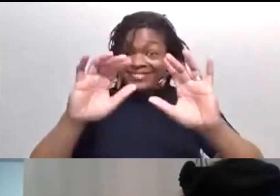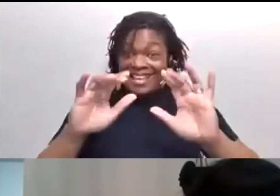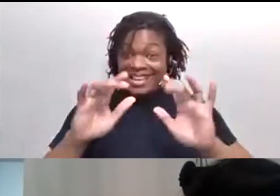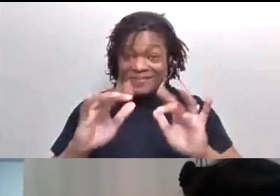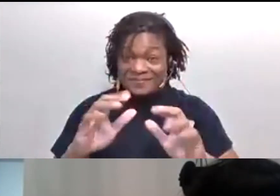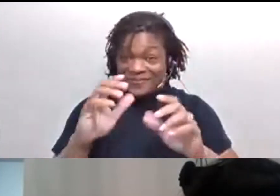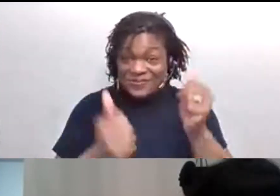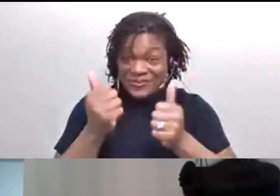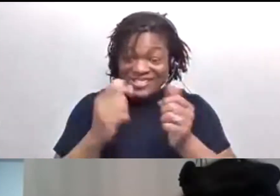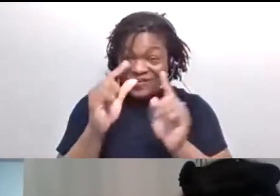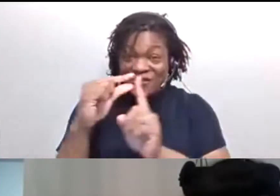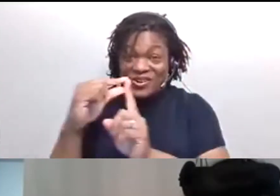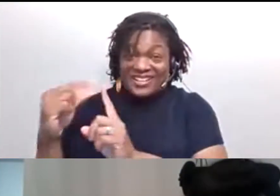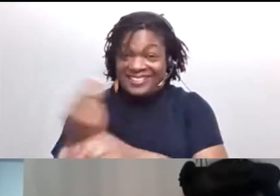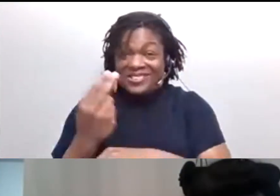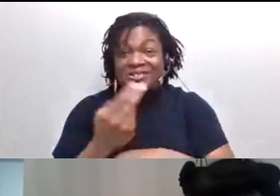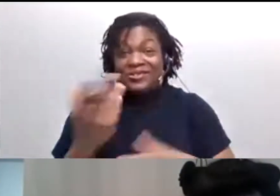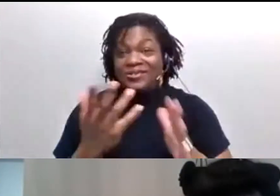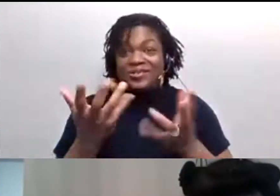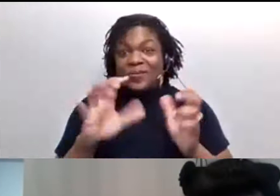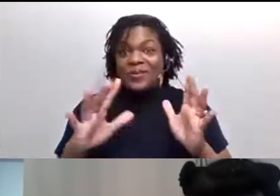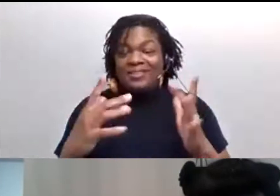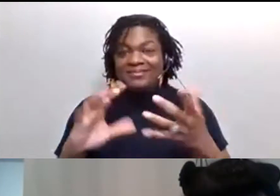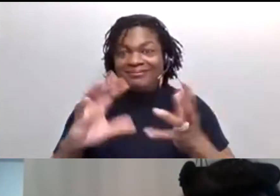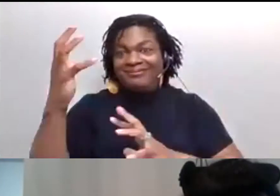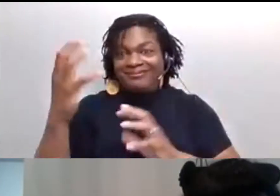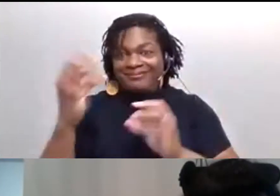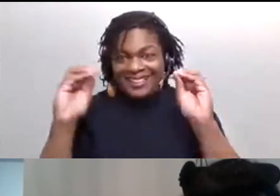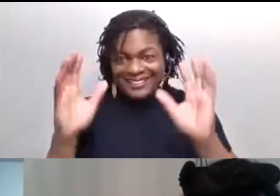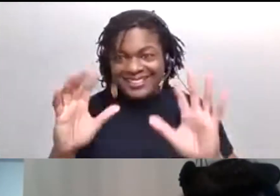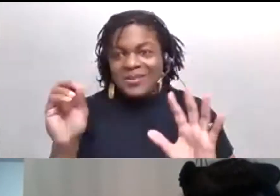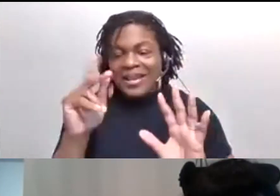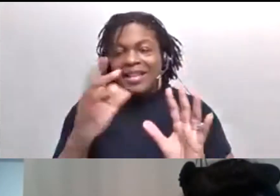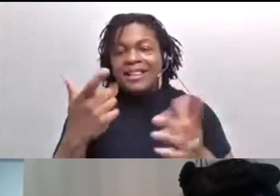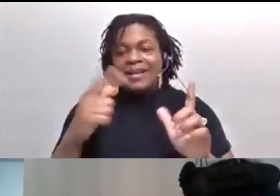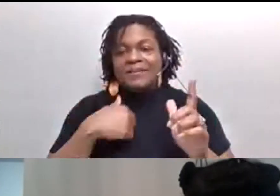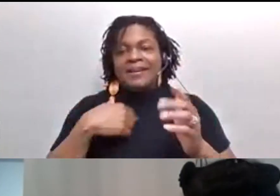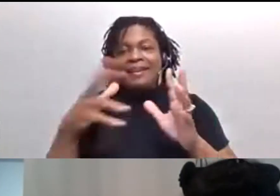So let me recopy this for everyone.